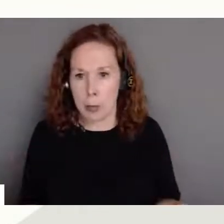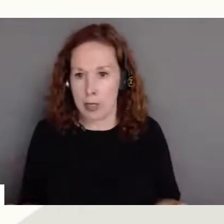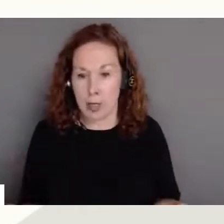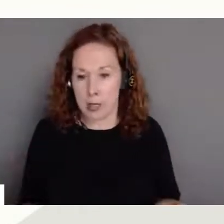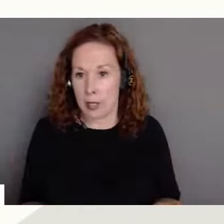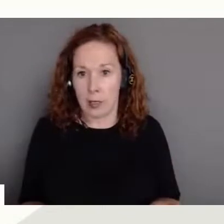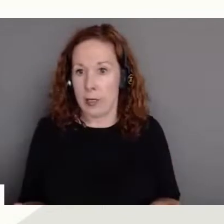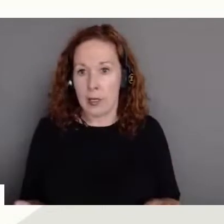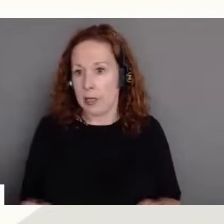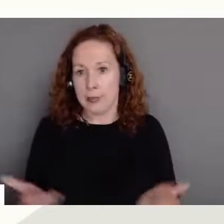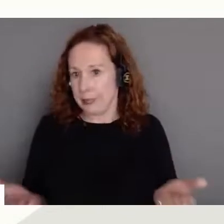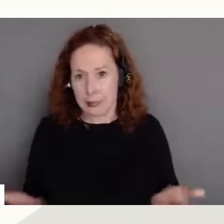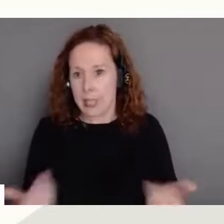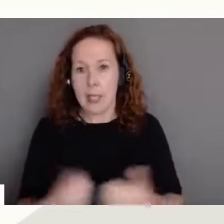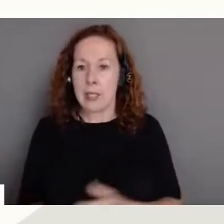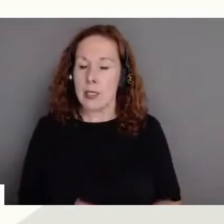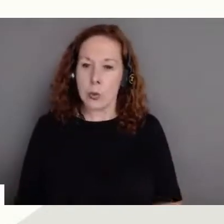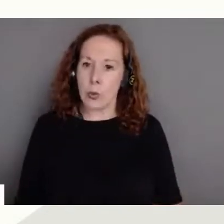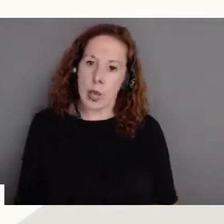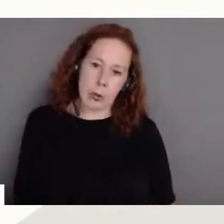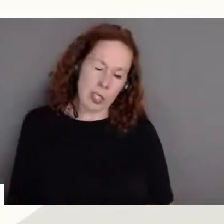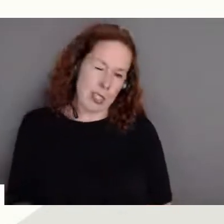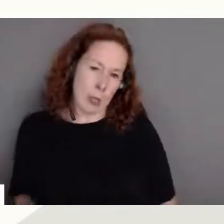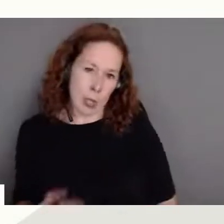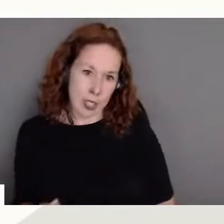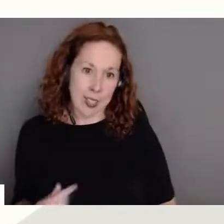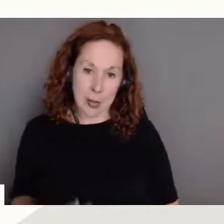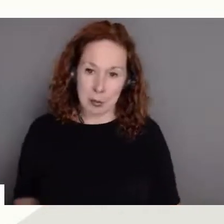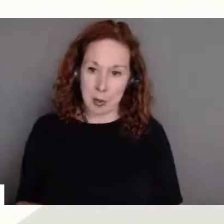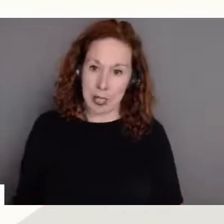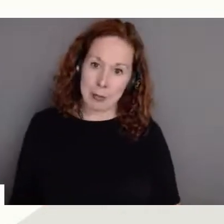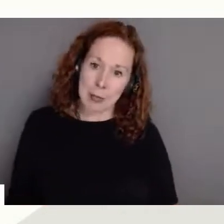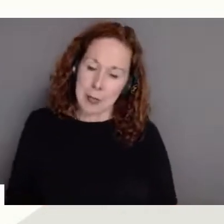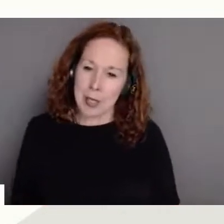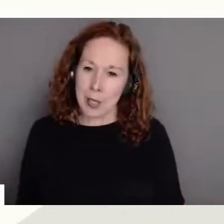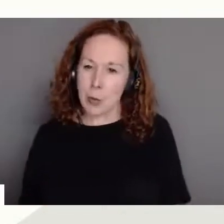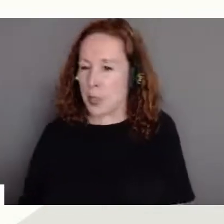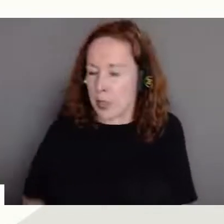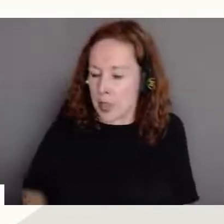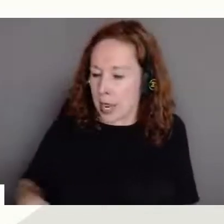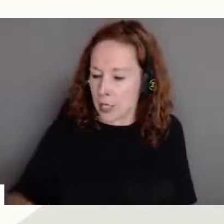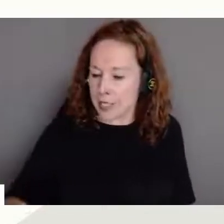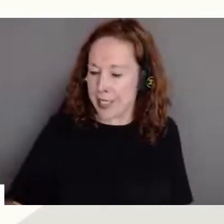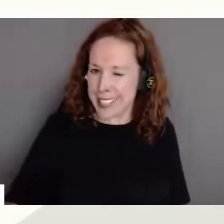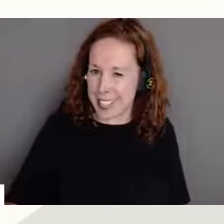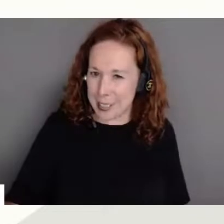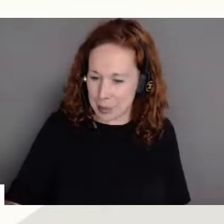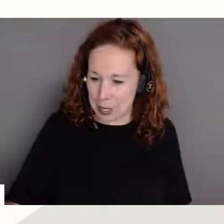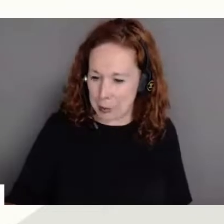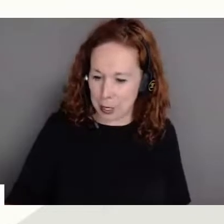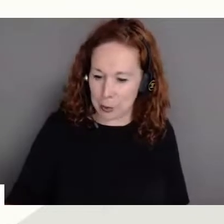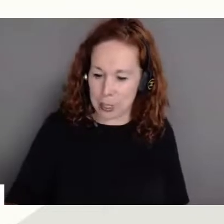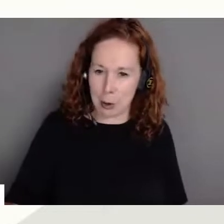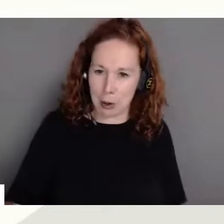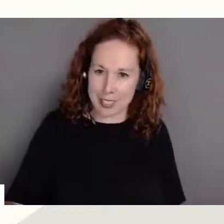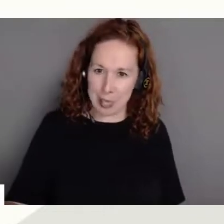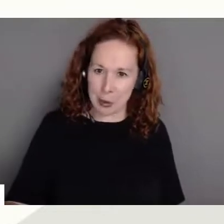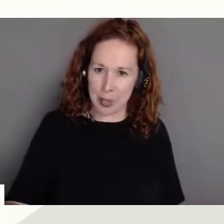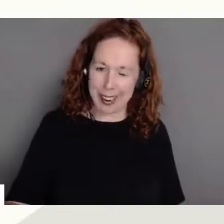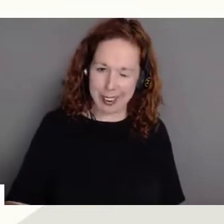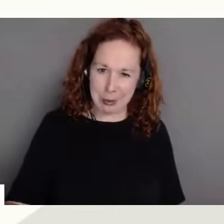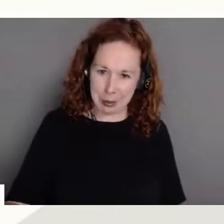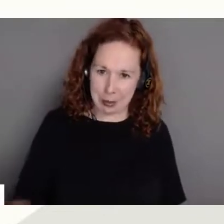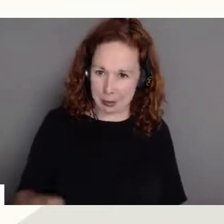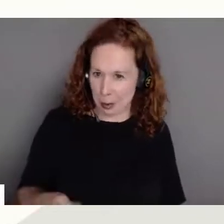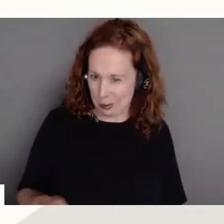people representing. yeah, So that just in regards to that movie. Was yeah, there anything absolutely. else that I said that was a better response that you